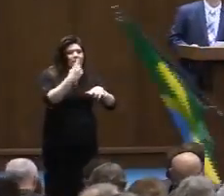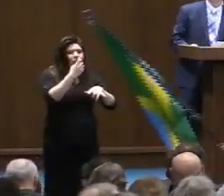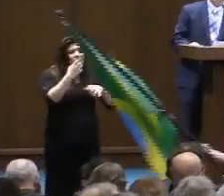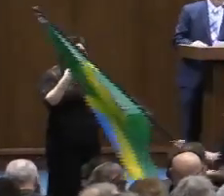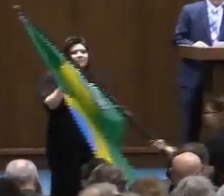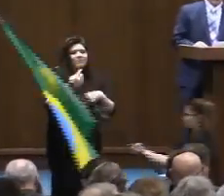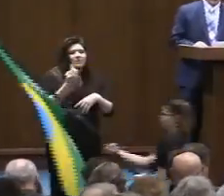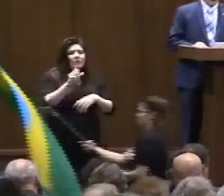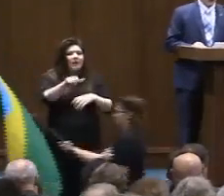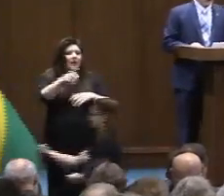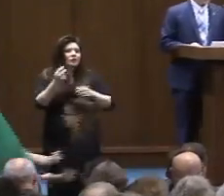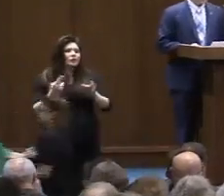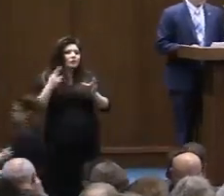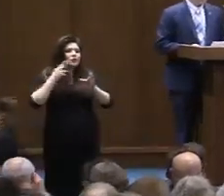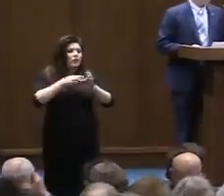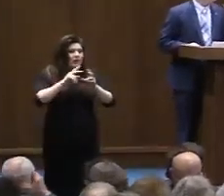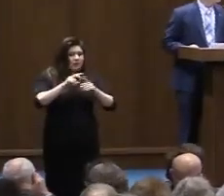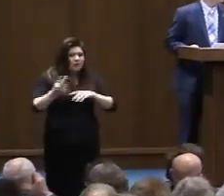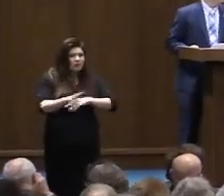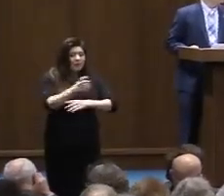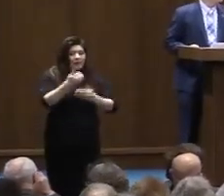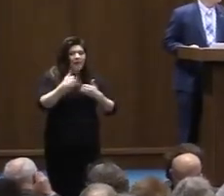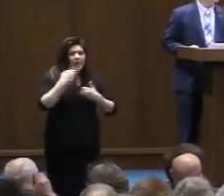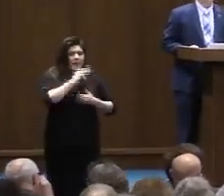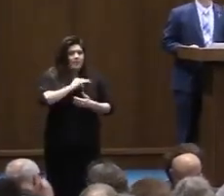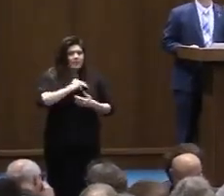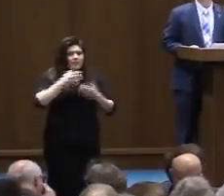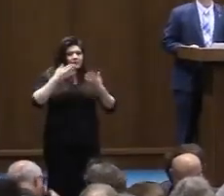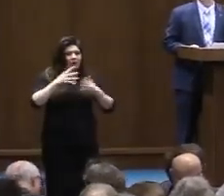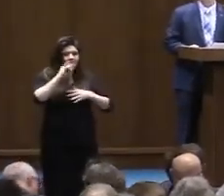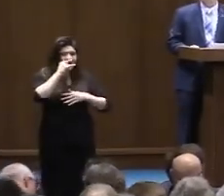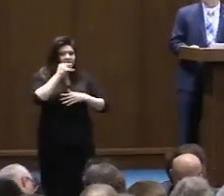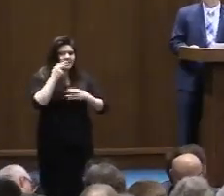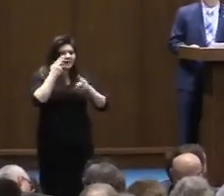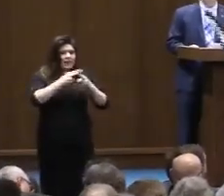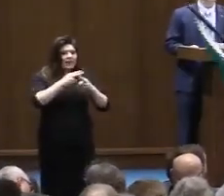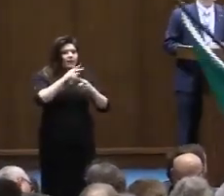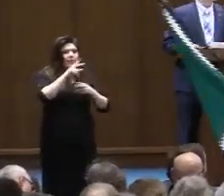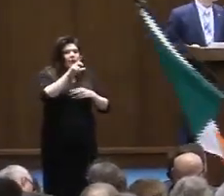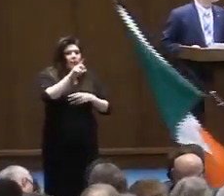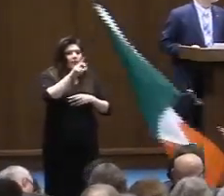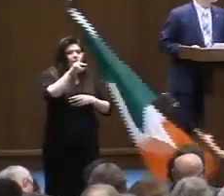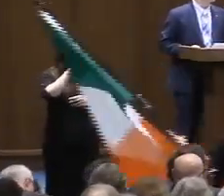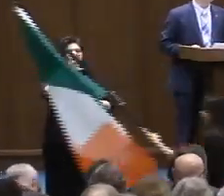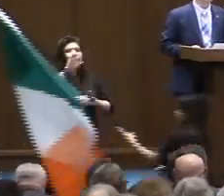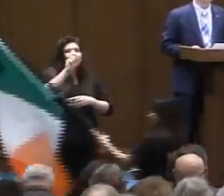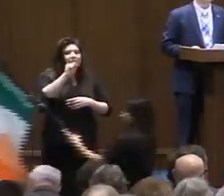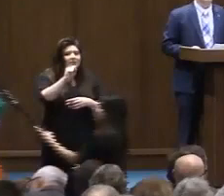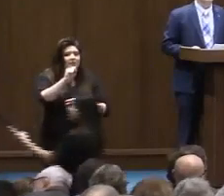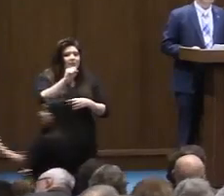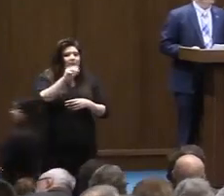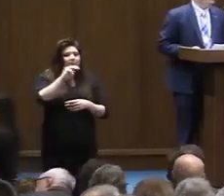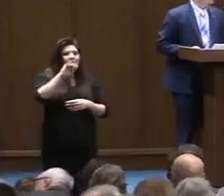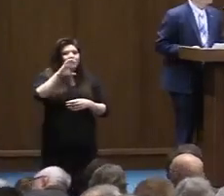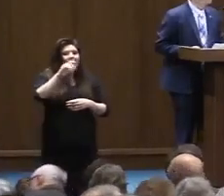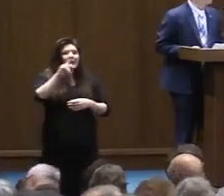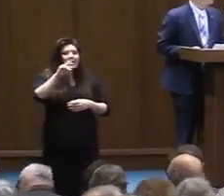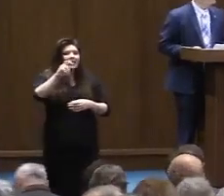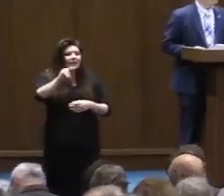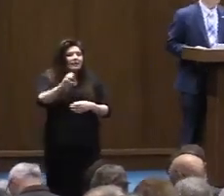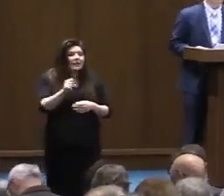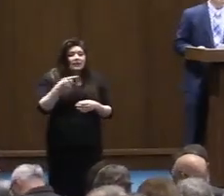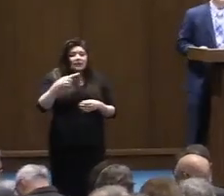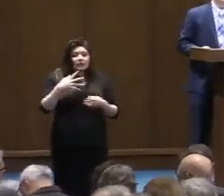trip. And there was a missionary kid named Lucas McKinney who joined us on the trip. And the way it